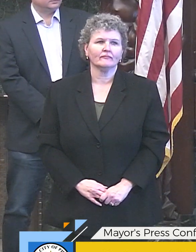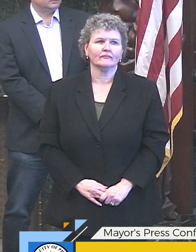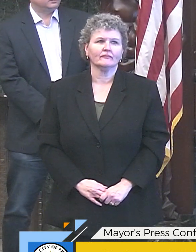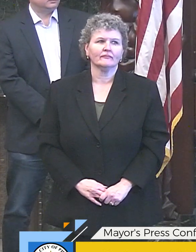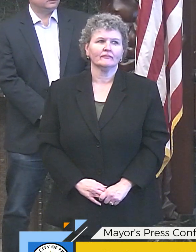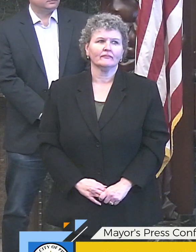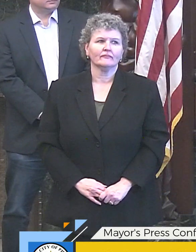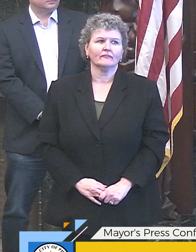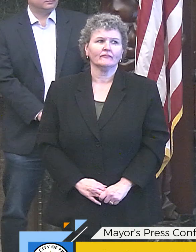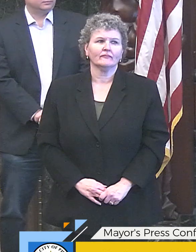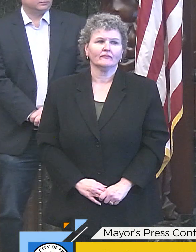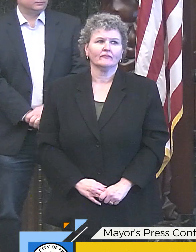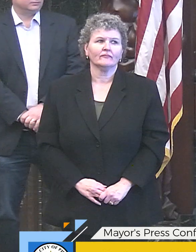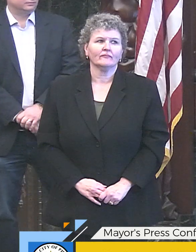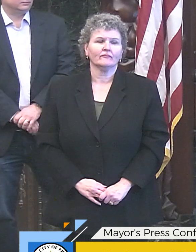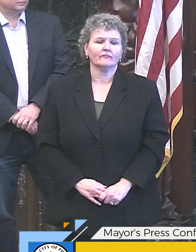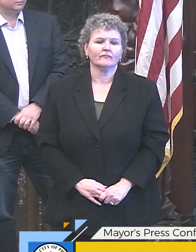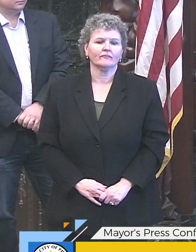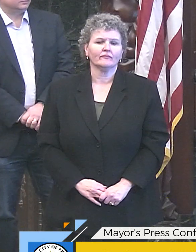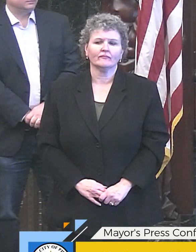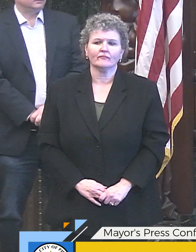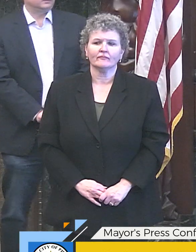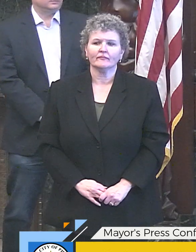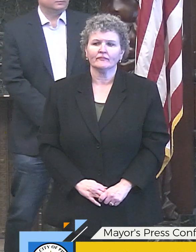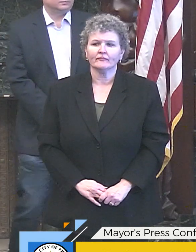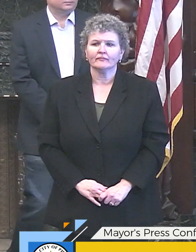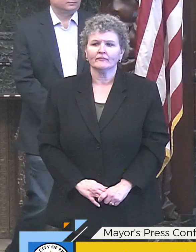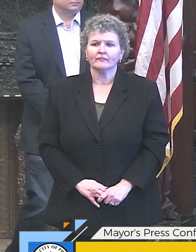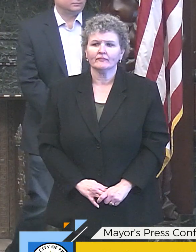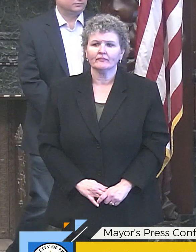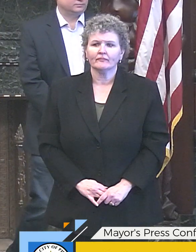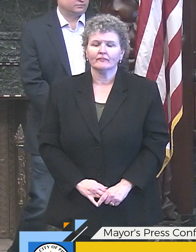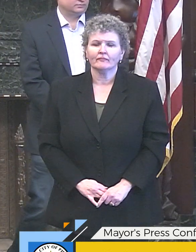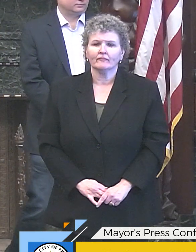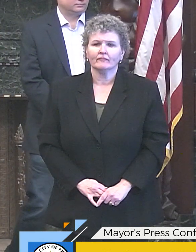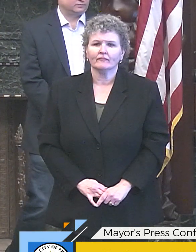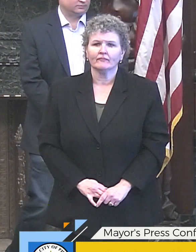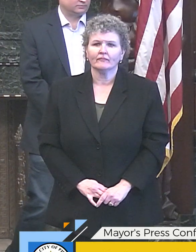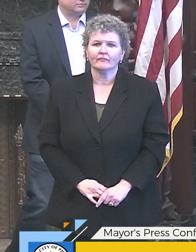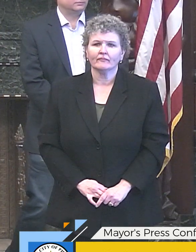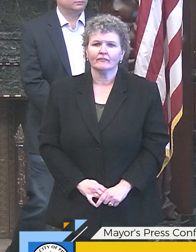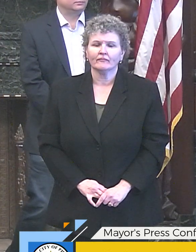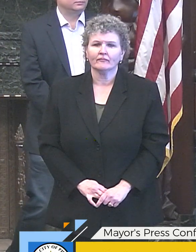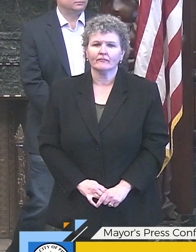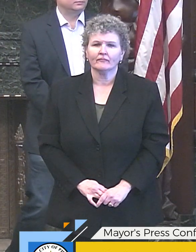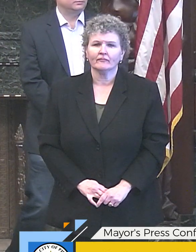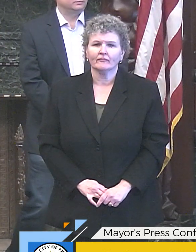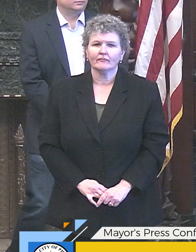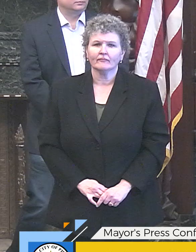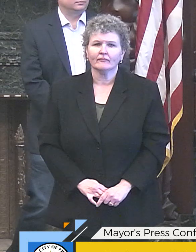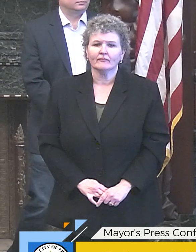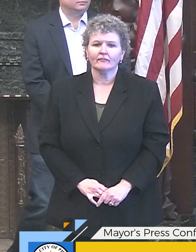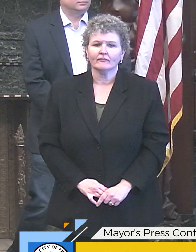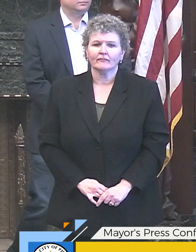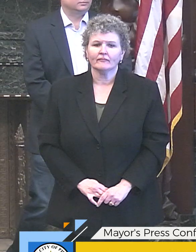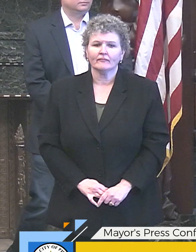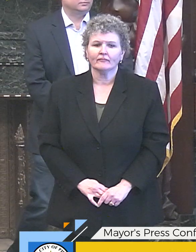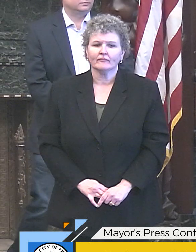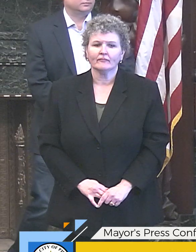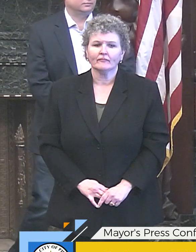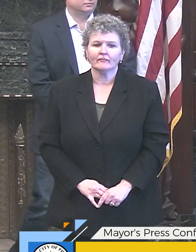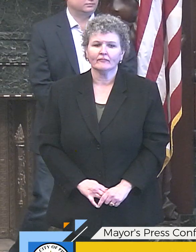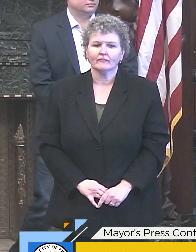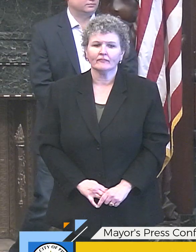pueden ayudarles. Por lo tanto, no vamos a hacer estas preguntas, sino proporcionar ayuda y servicio. Gracias.